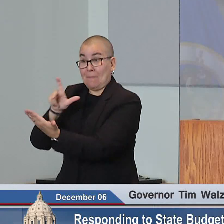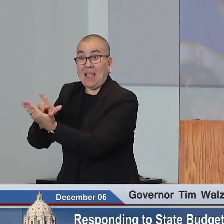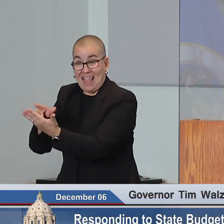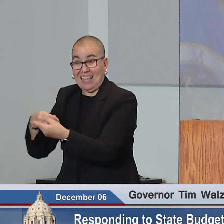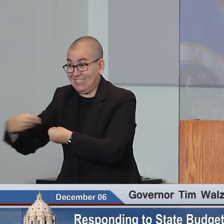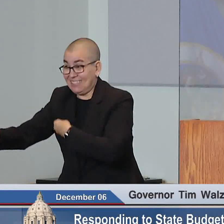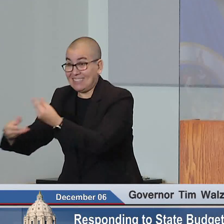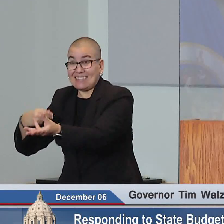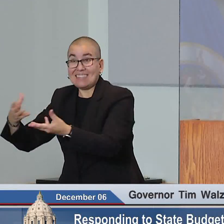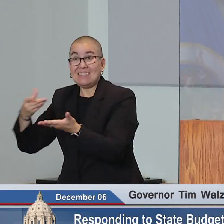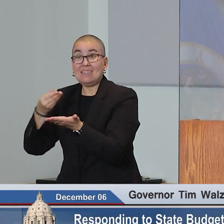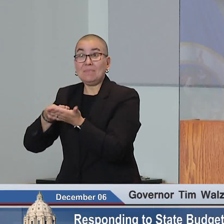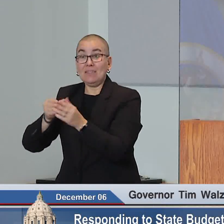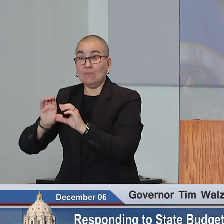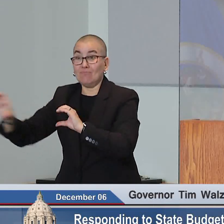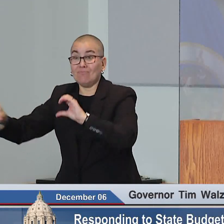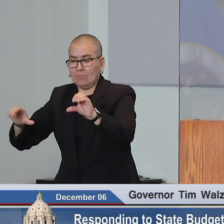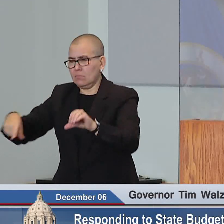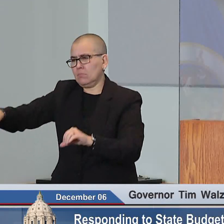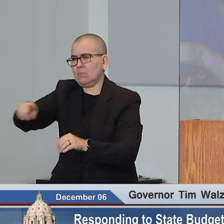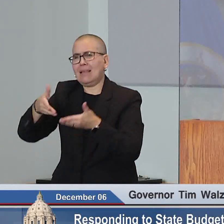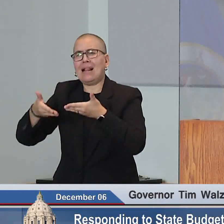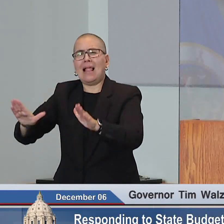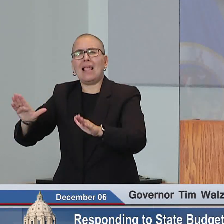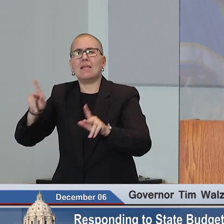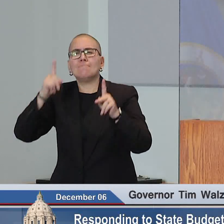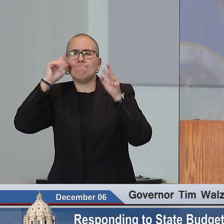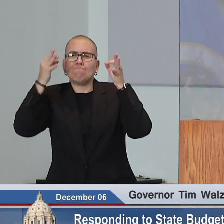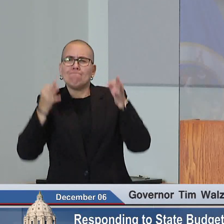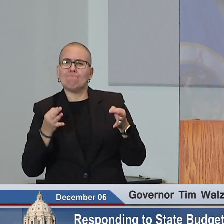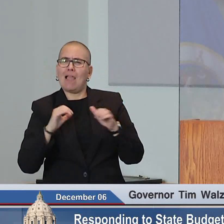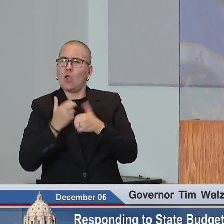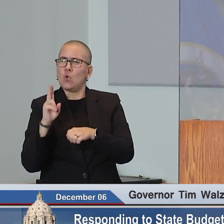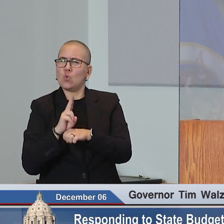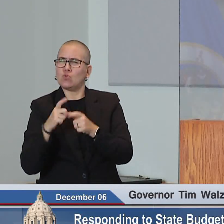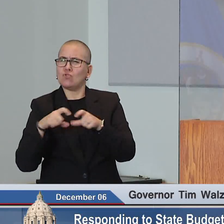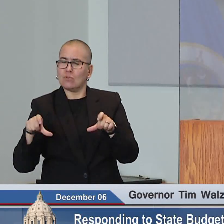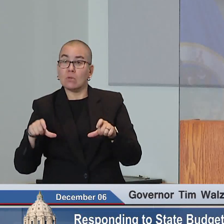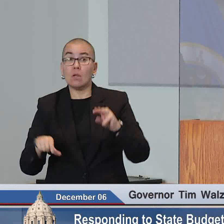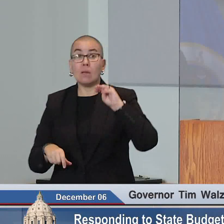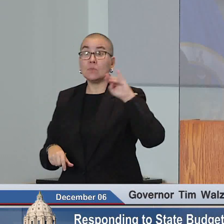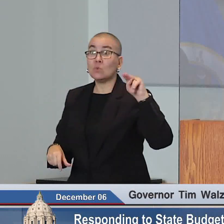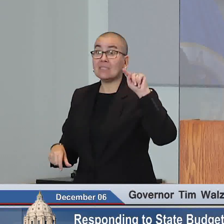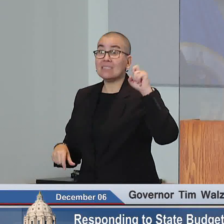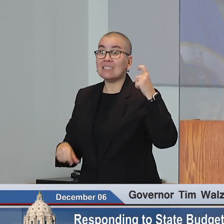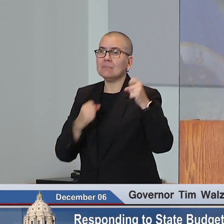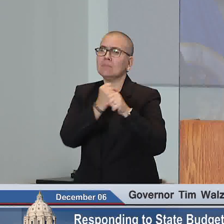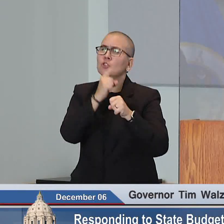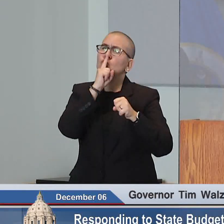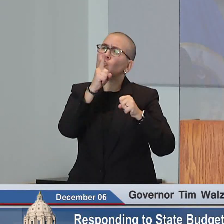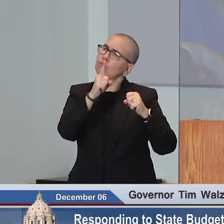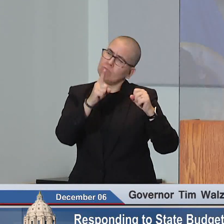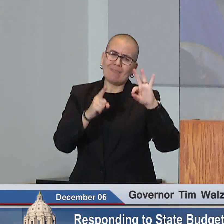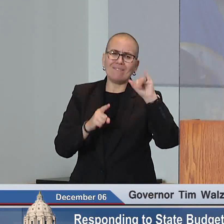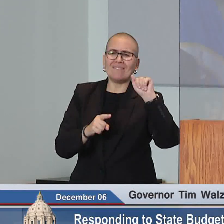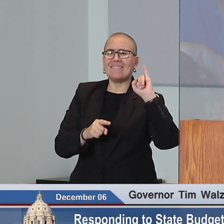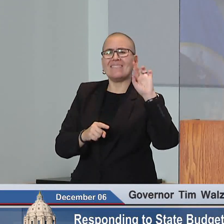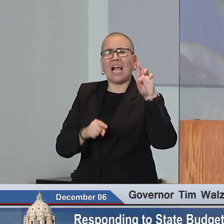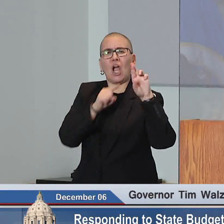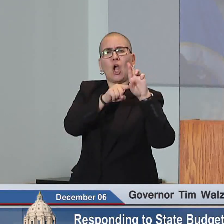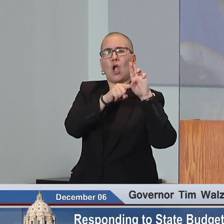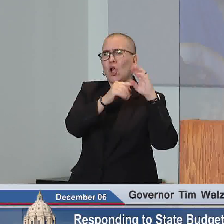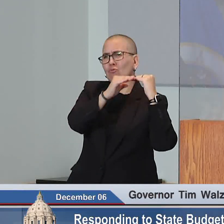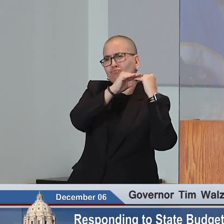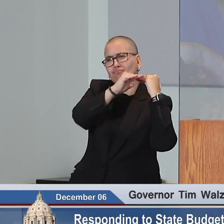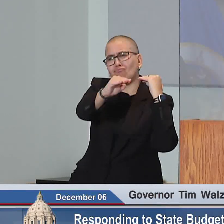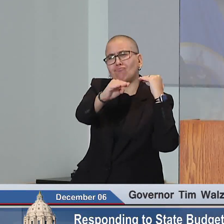that we may continue to strive to make sure Minnesota's tax system remains fair and we had the opportunity, as we've talked about, and we proposed in 2019